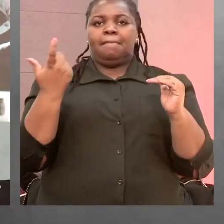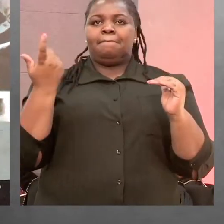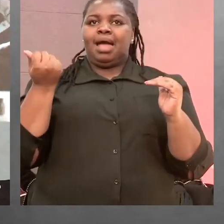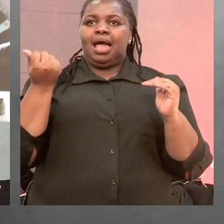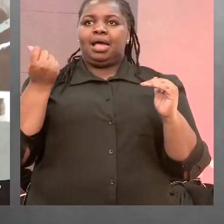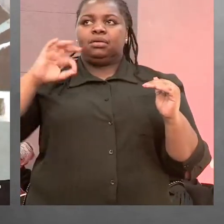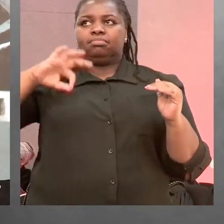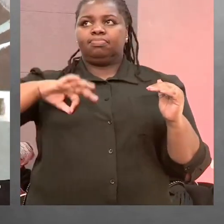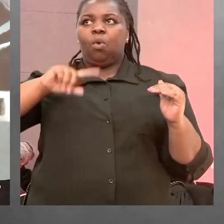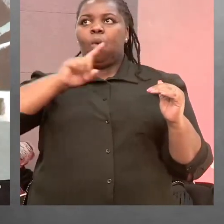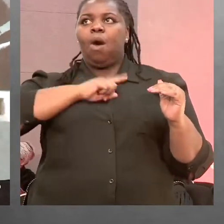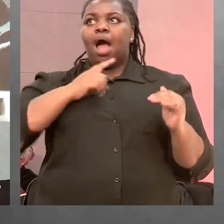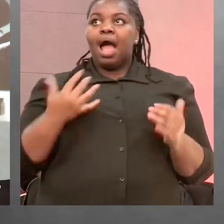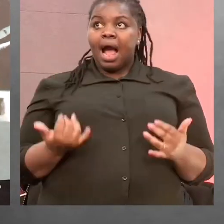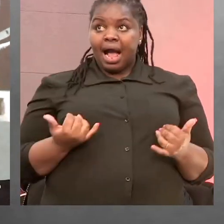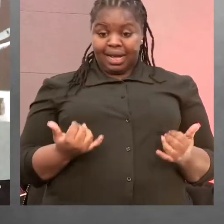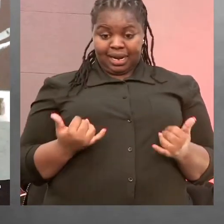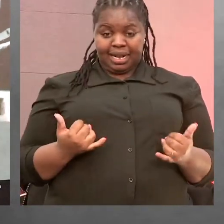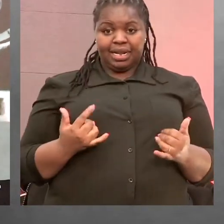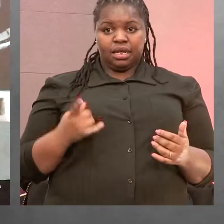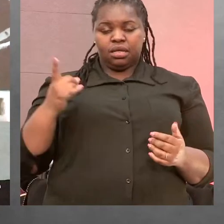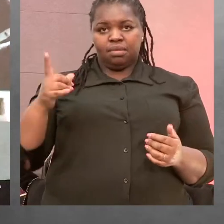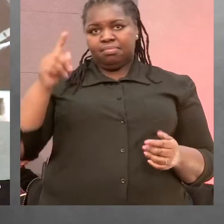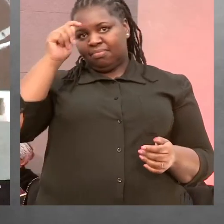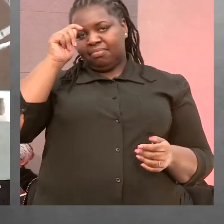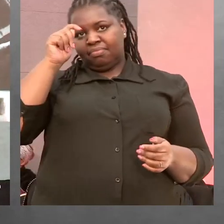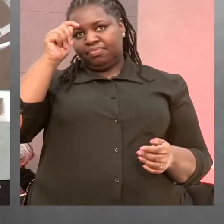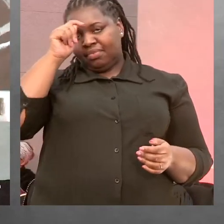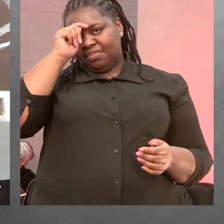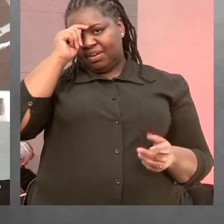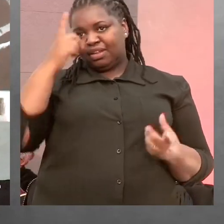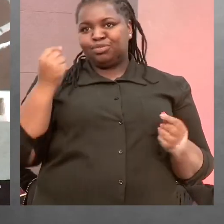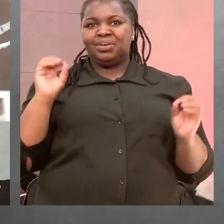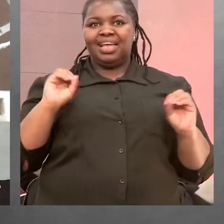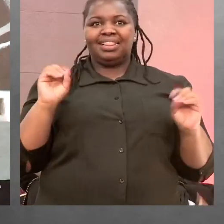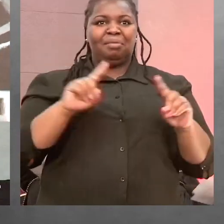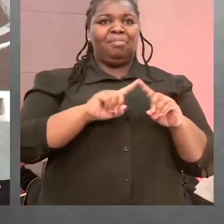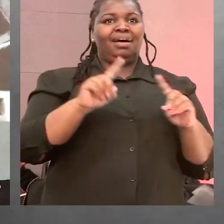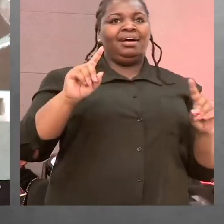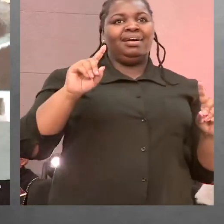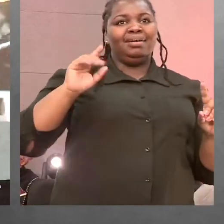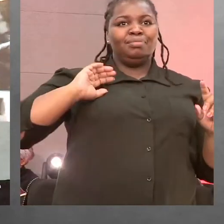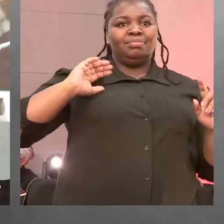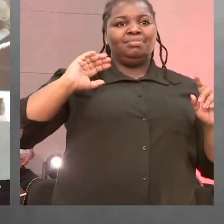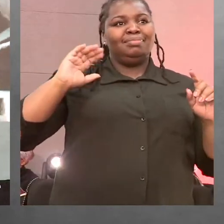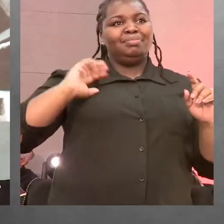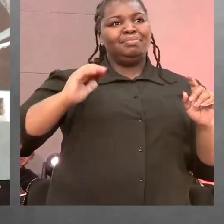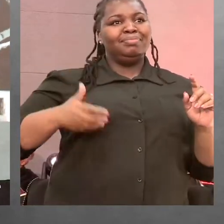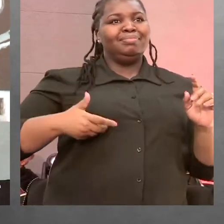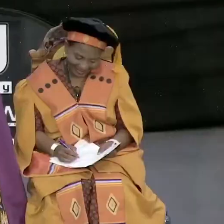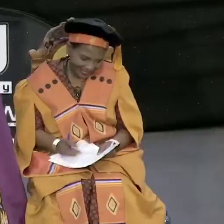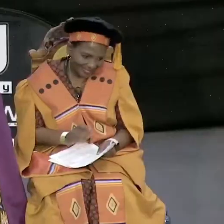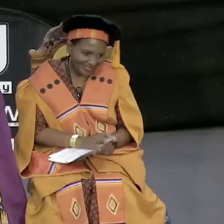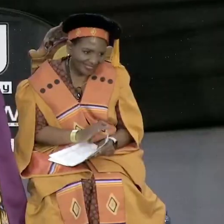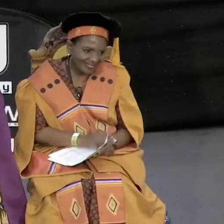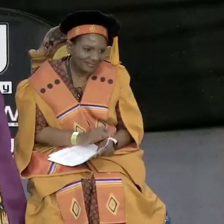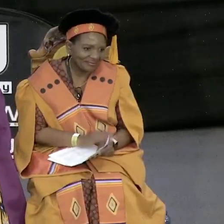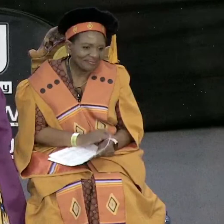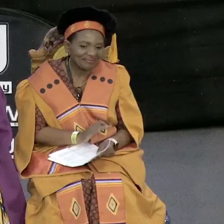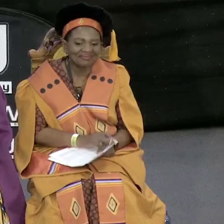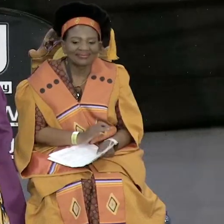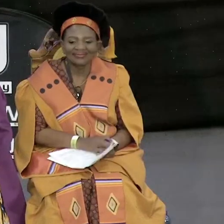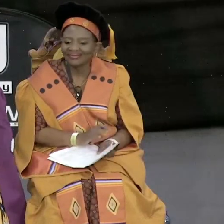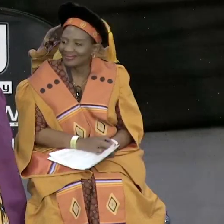Because currently, Bafana is doing nothing but Amanina smell. That's an honest